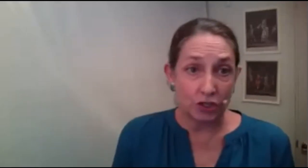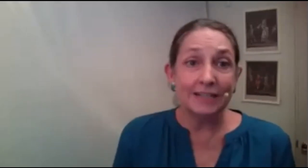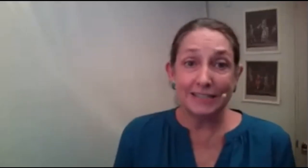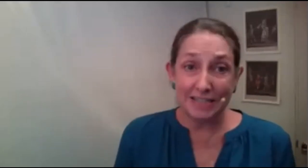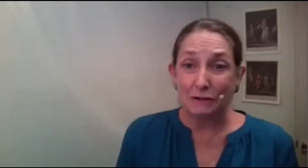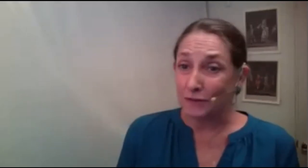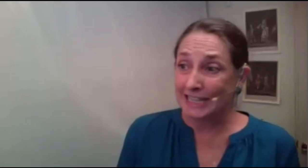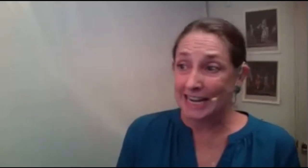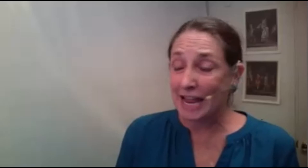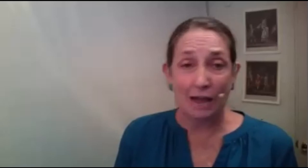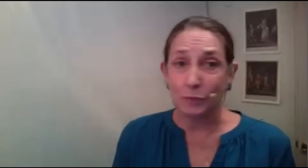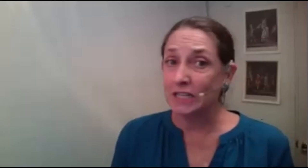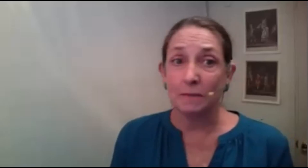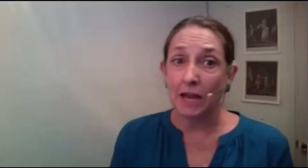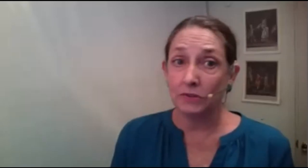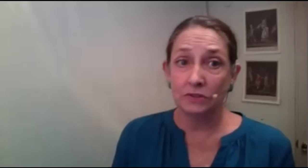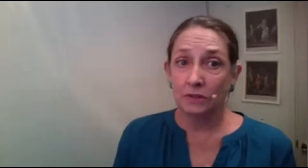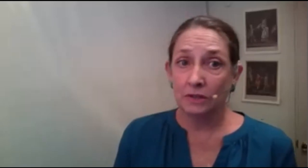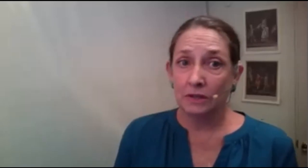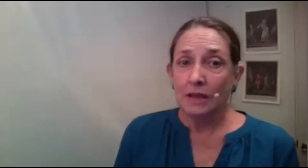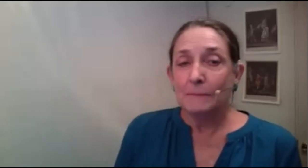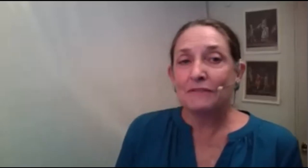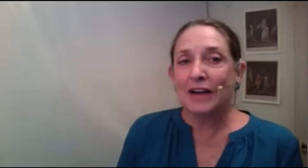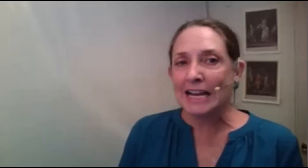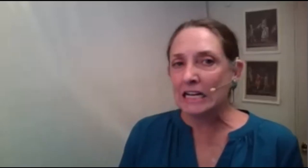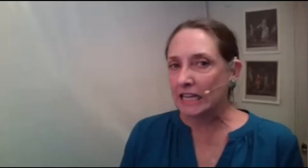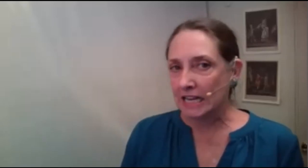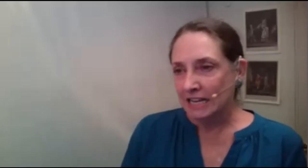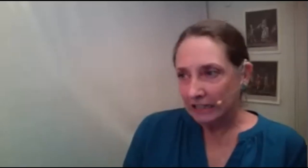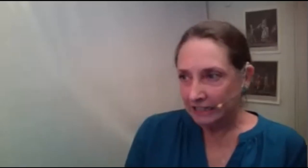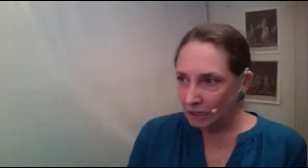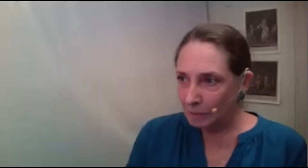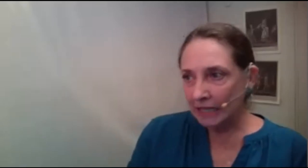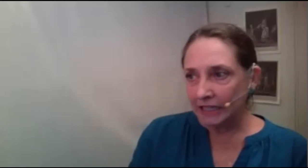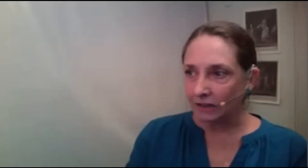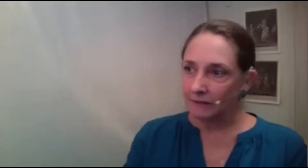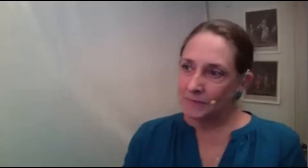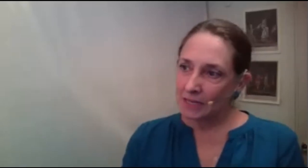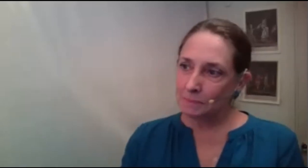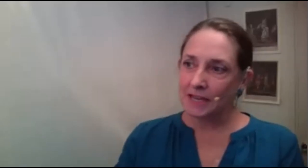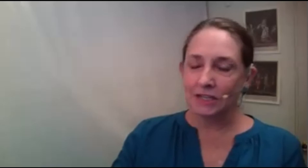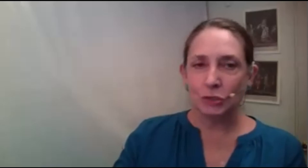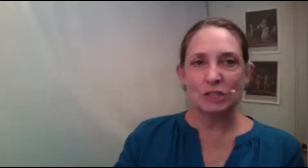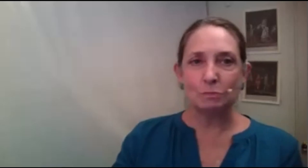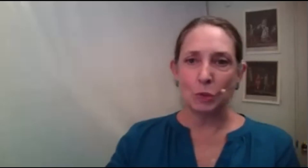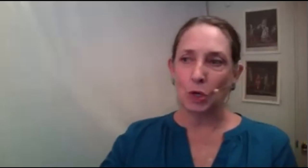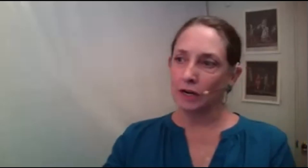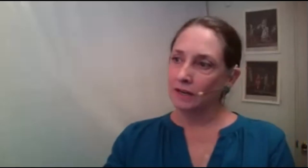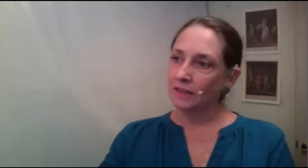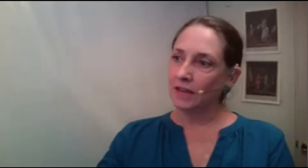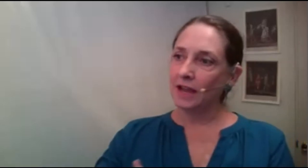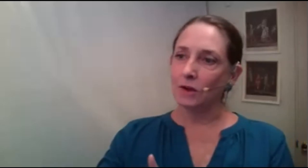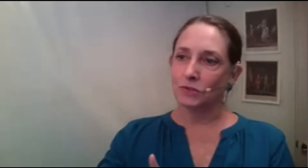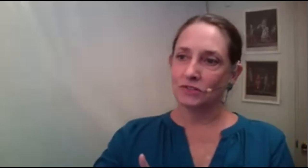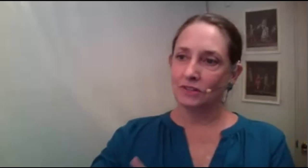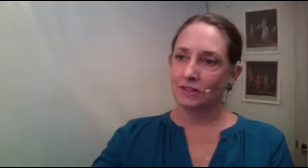couch, and it stayed there for a day and a half, wouldn't come out. But finally, little by little, it began to explore